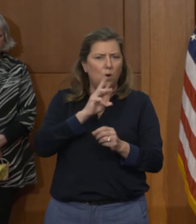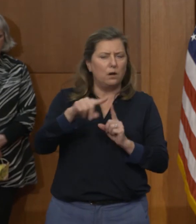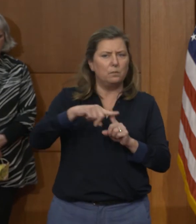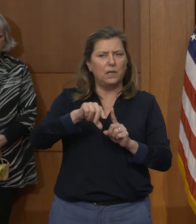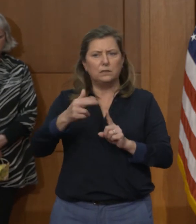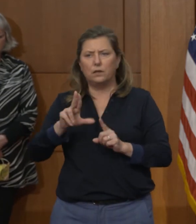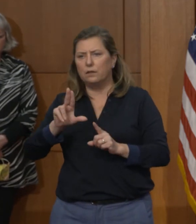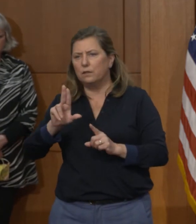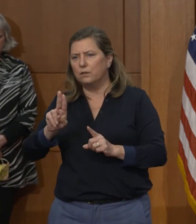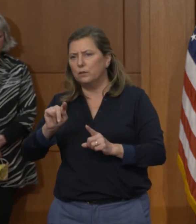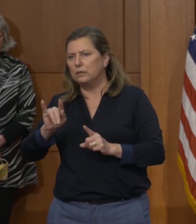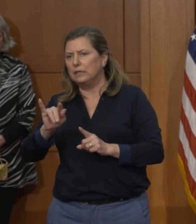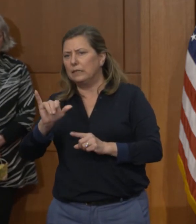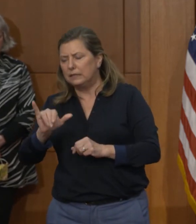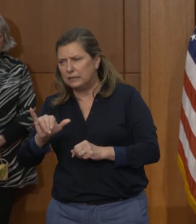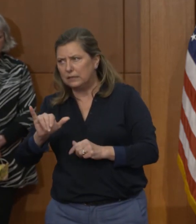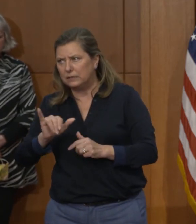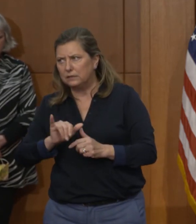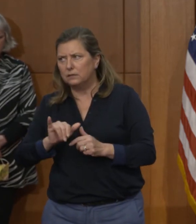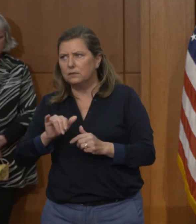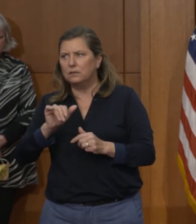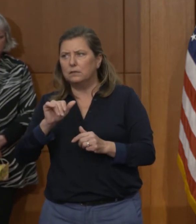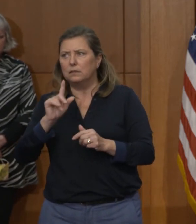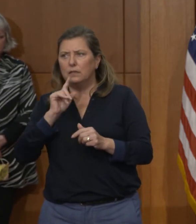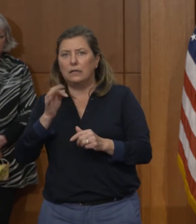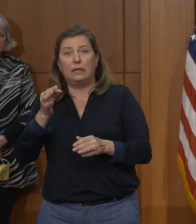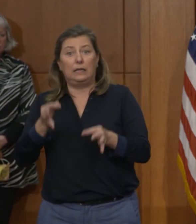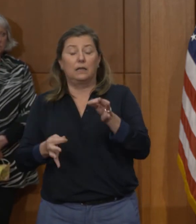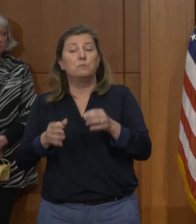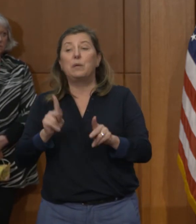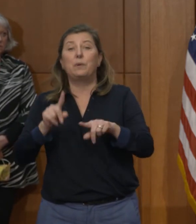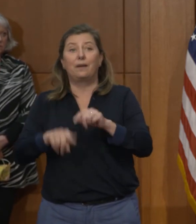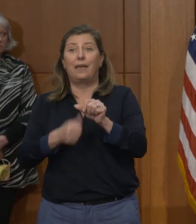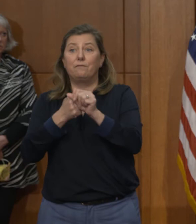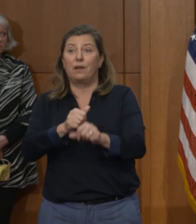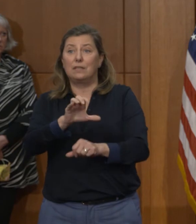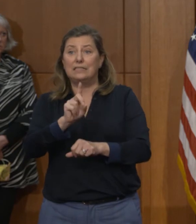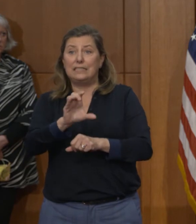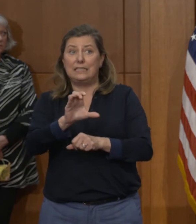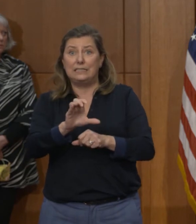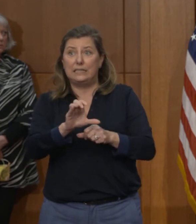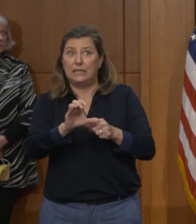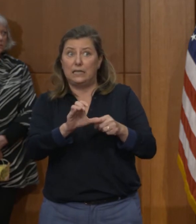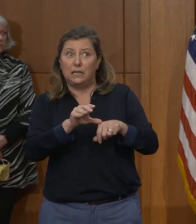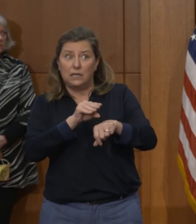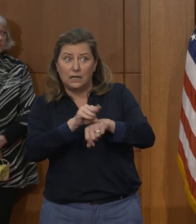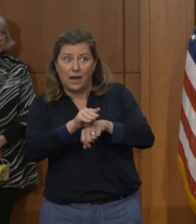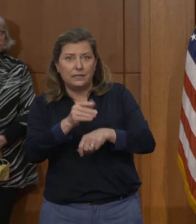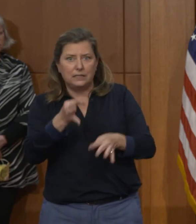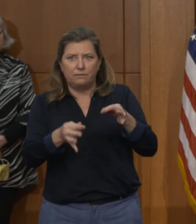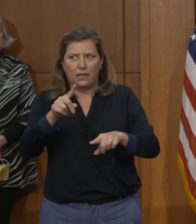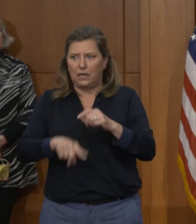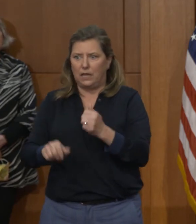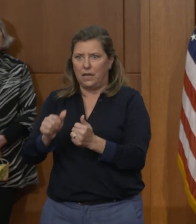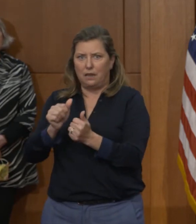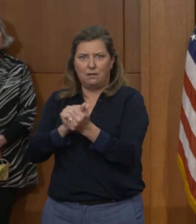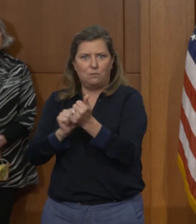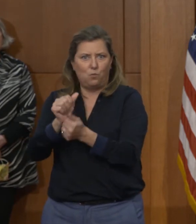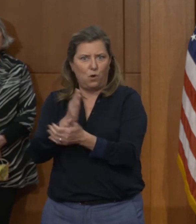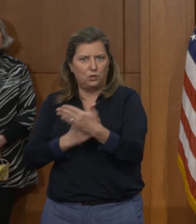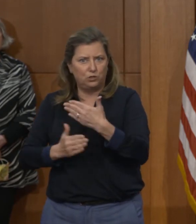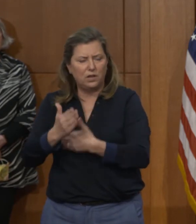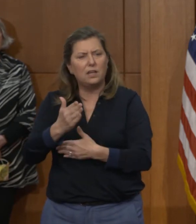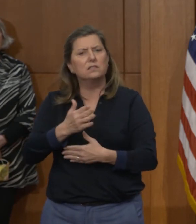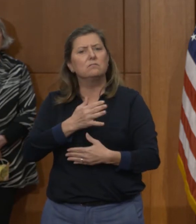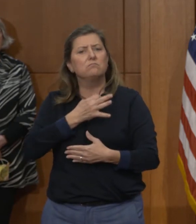water, they're unable to follow some of the CDC protocols, such things as washing their hands. Is there anything the state can do to work with some of